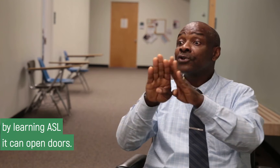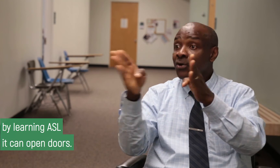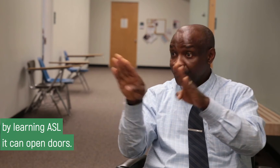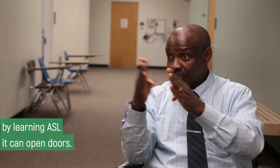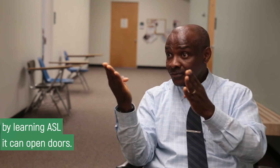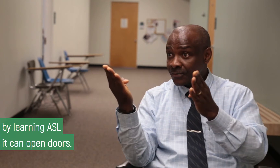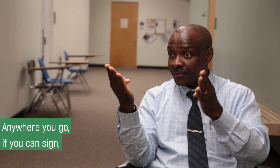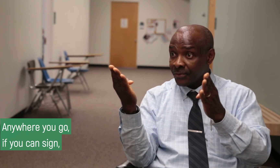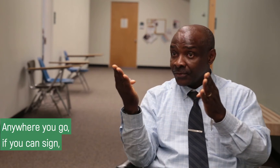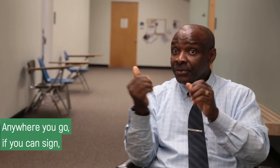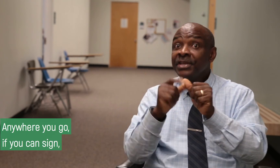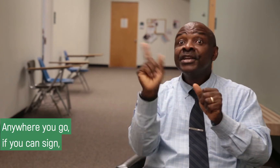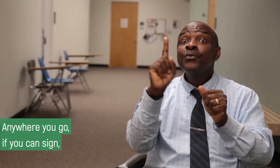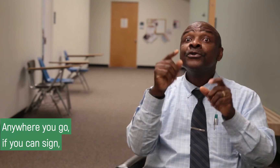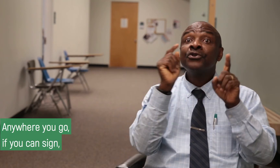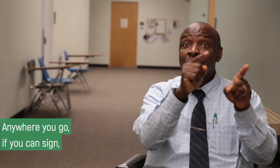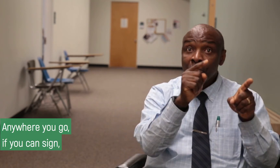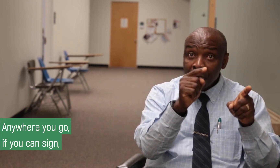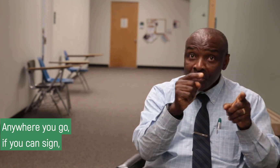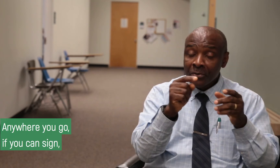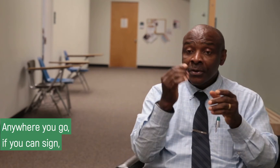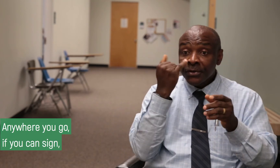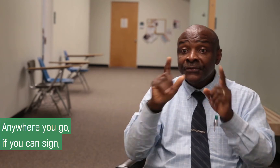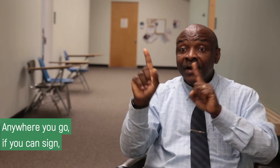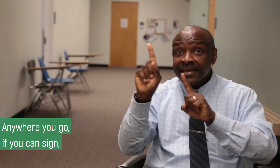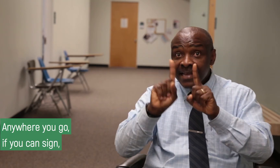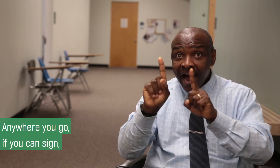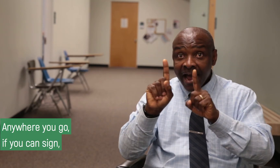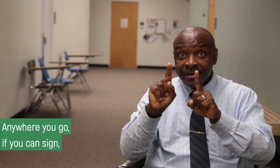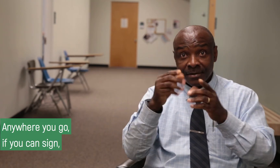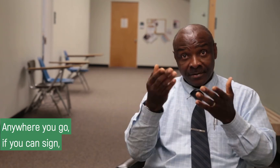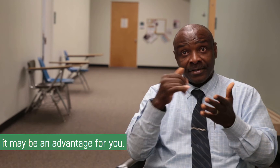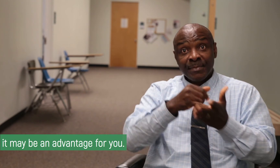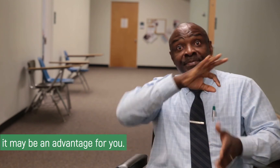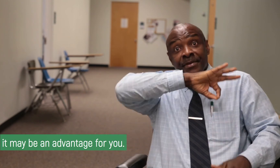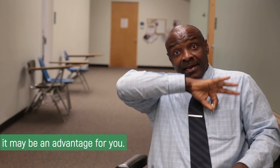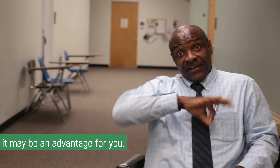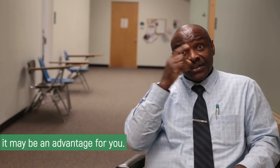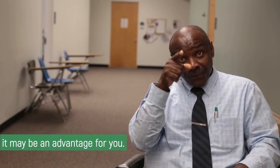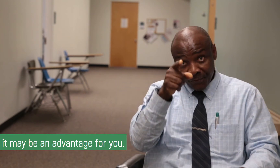doors. If you can sign, it may be an advantage for you.